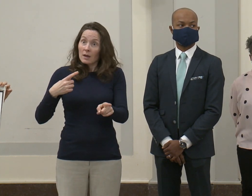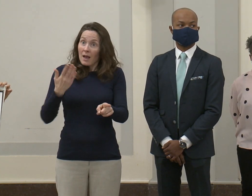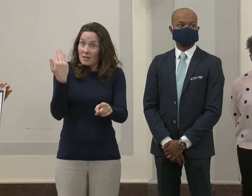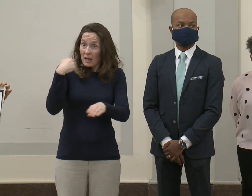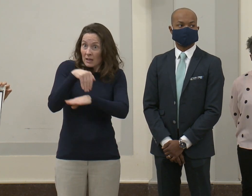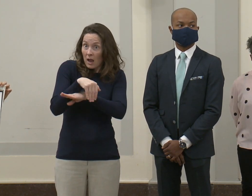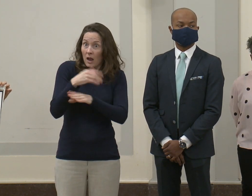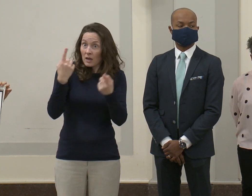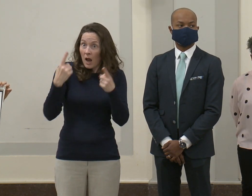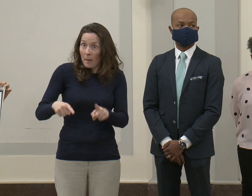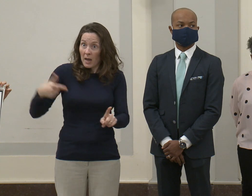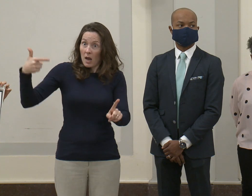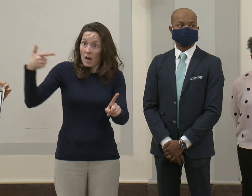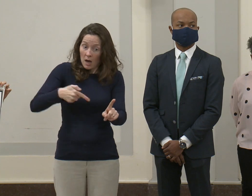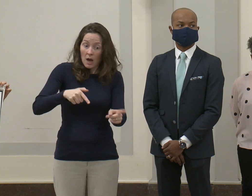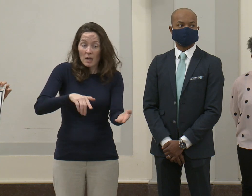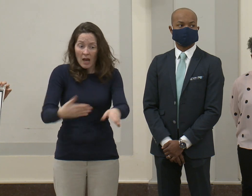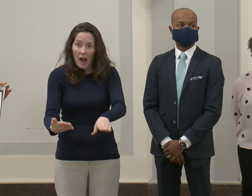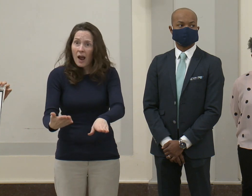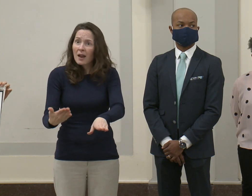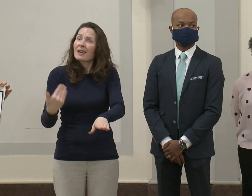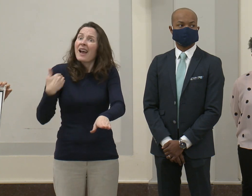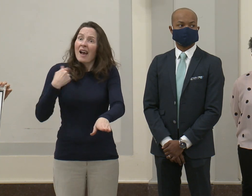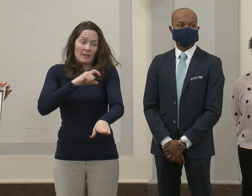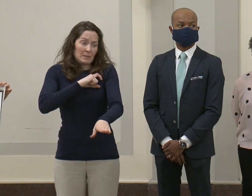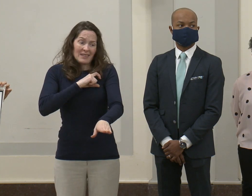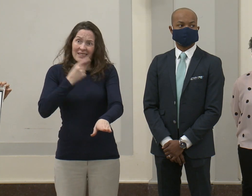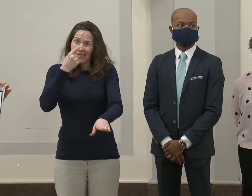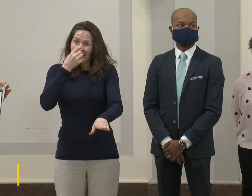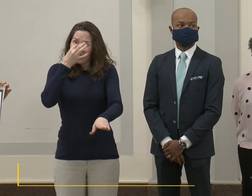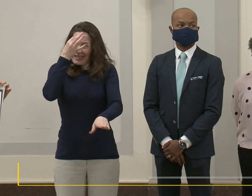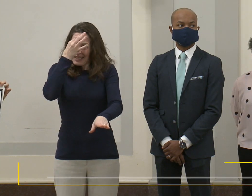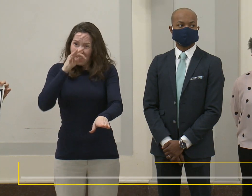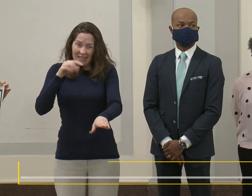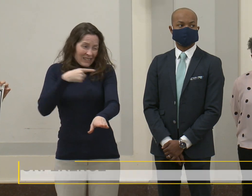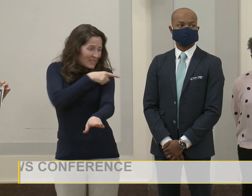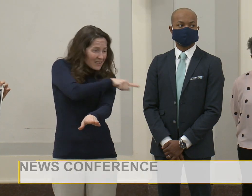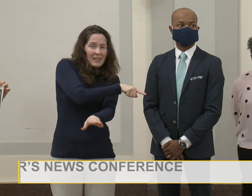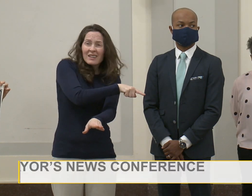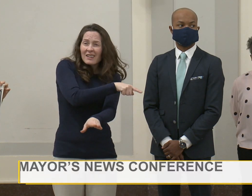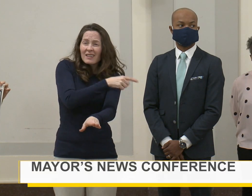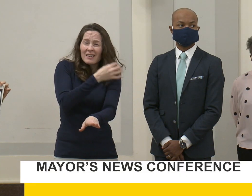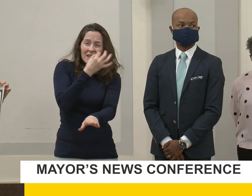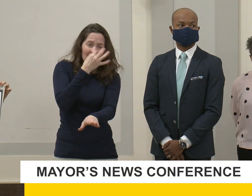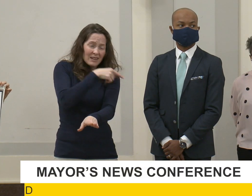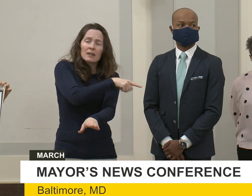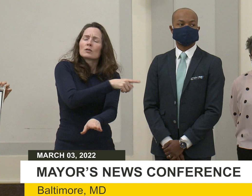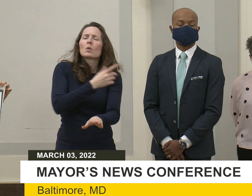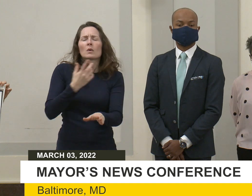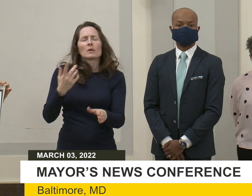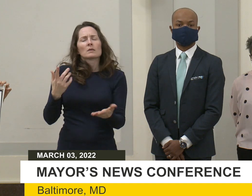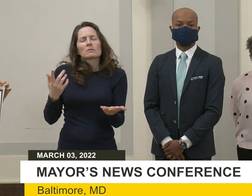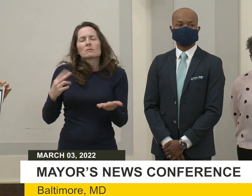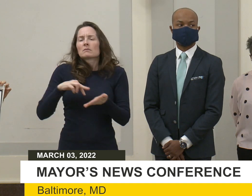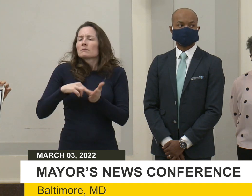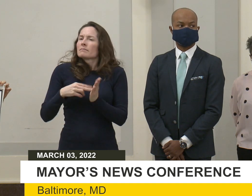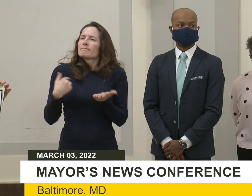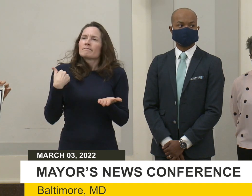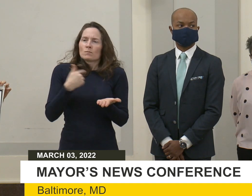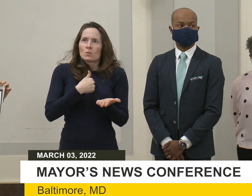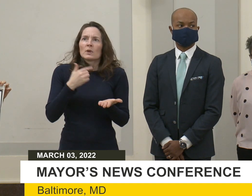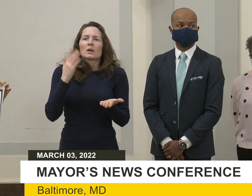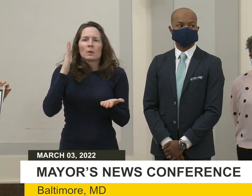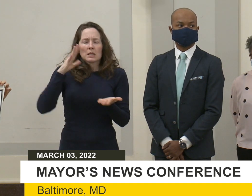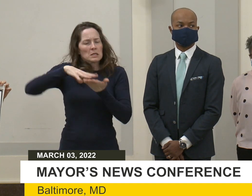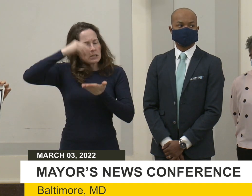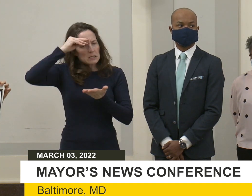night. We have to be better in every facet, and we will do that. We will make adjustments, we'll make changes, just as every city